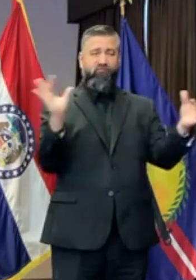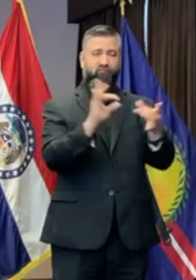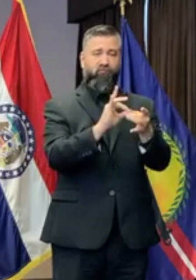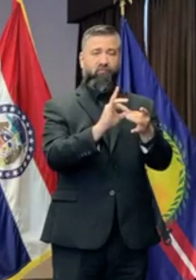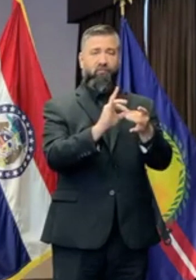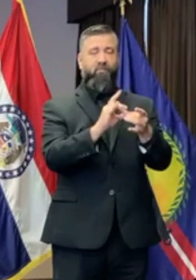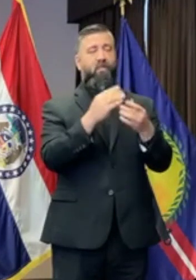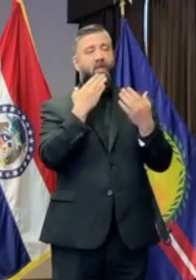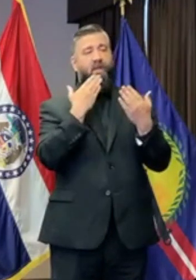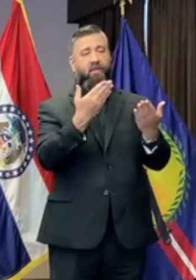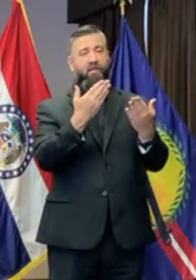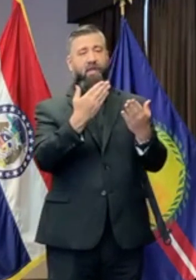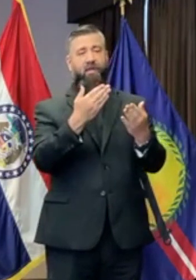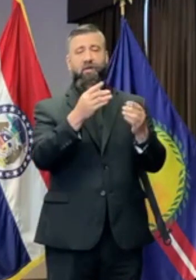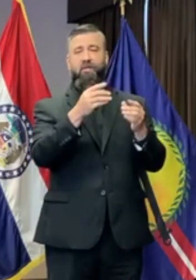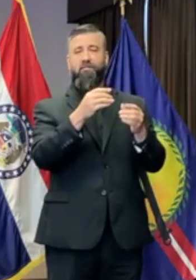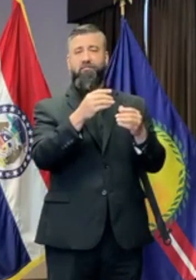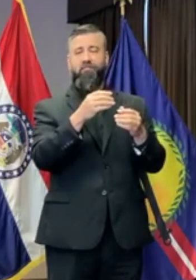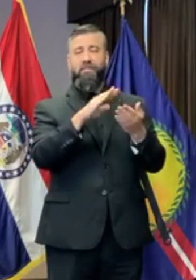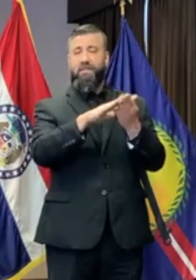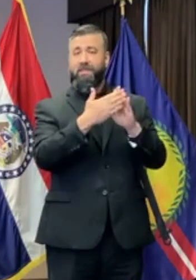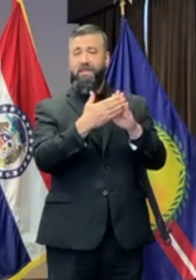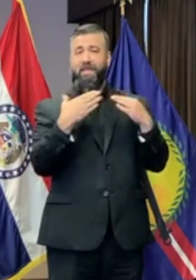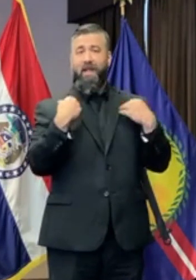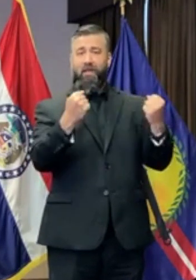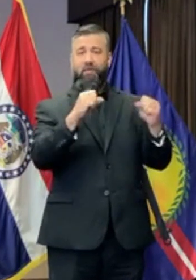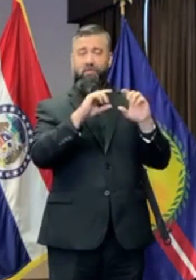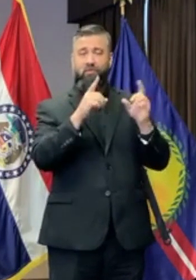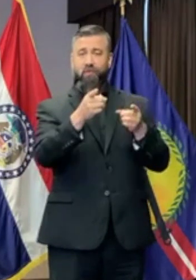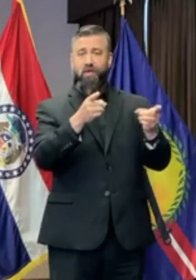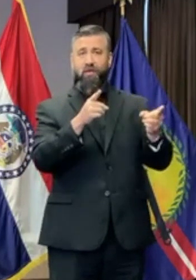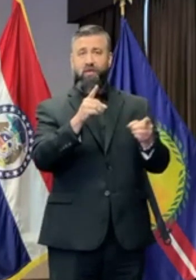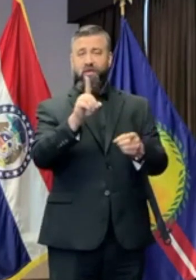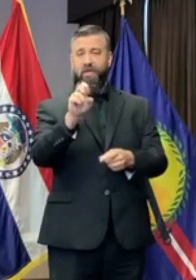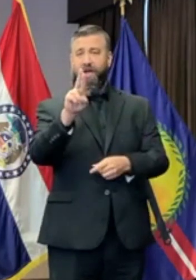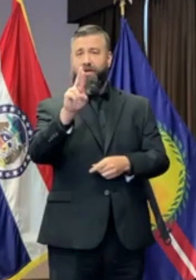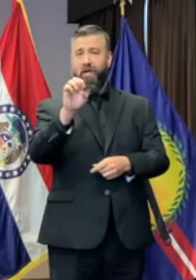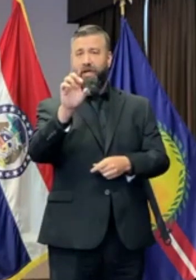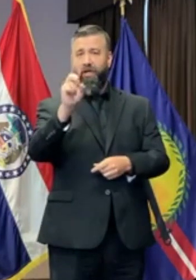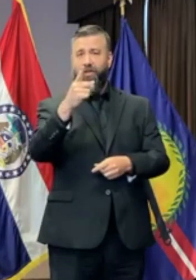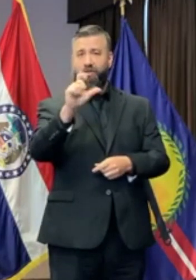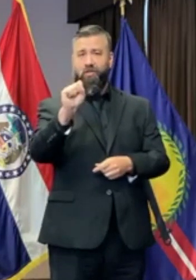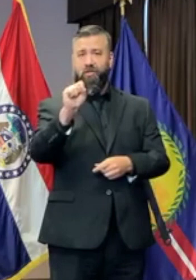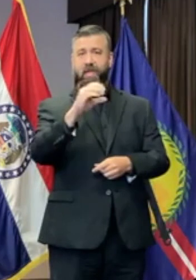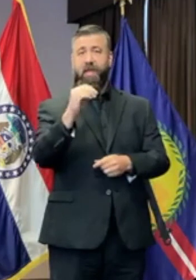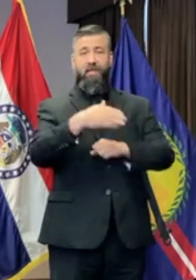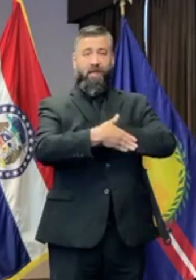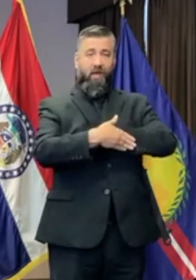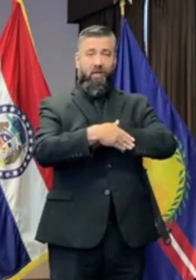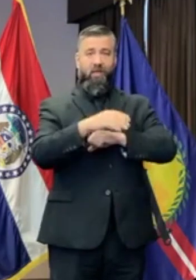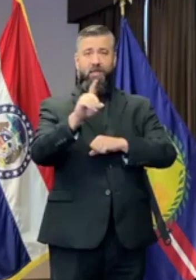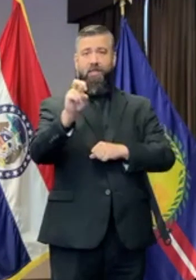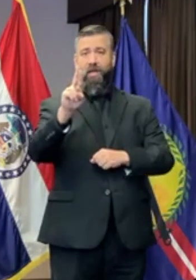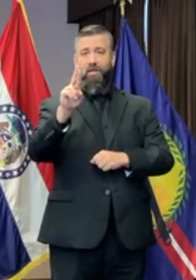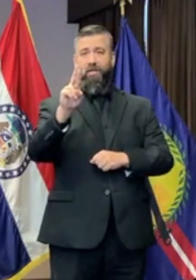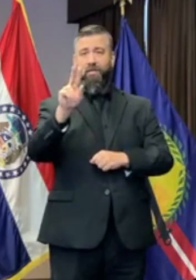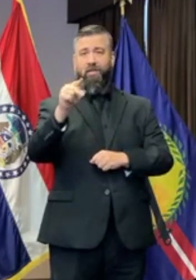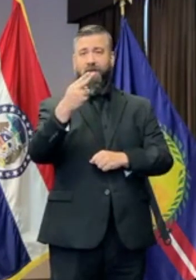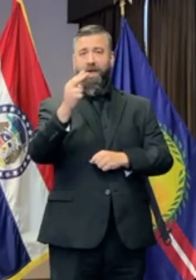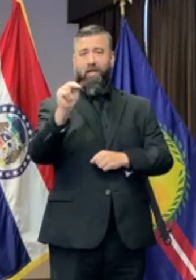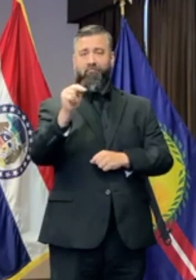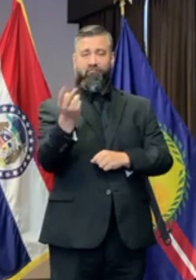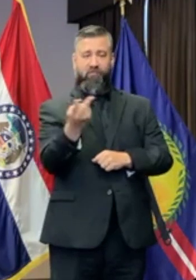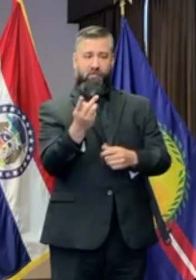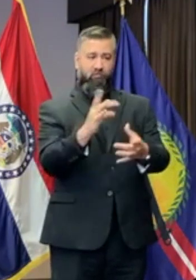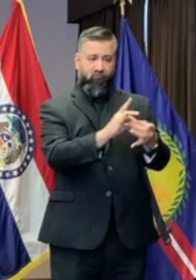City Health Director Dr. Eccles and St. Louis County Health Director Dr. Kahn for their collaborative efforts. It's very